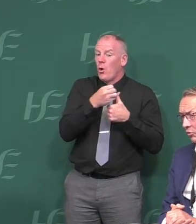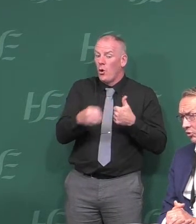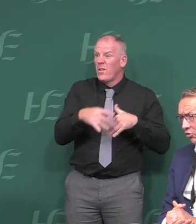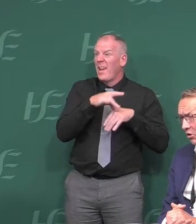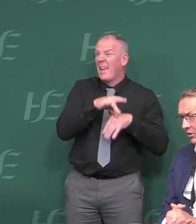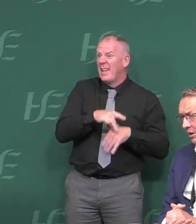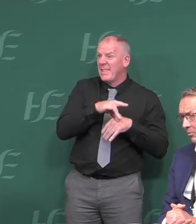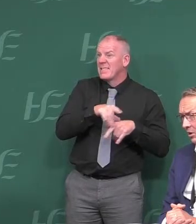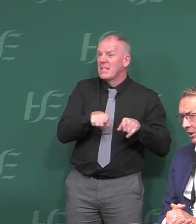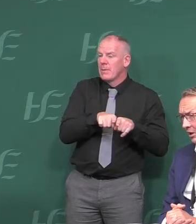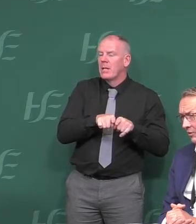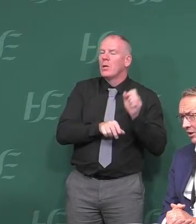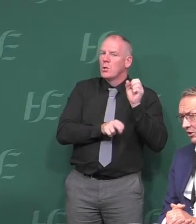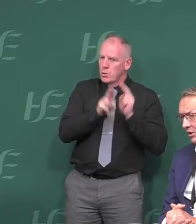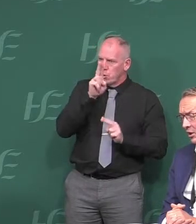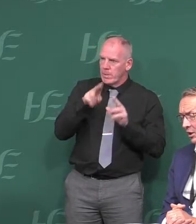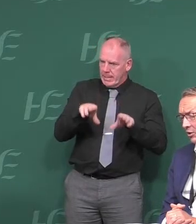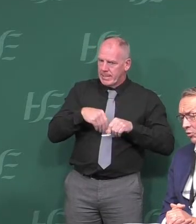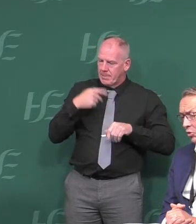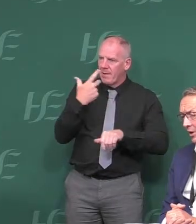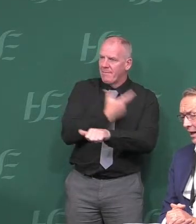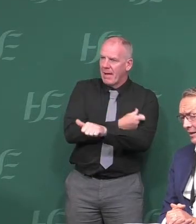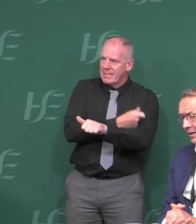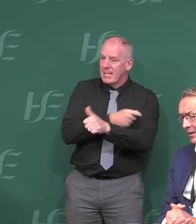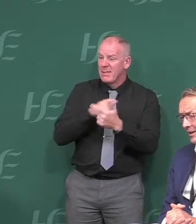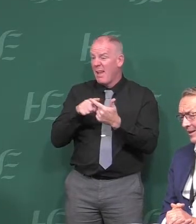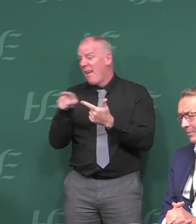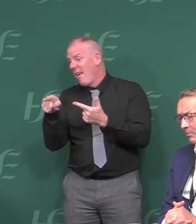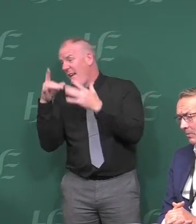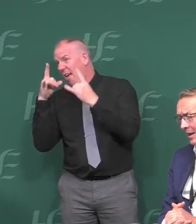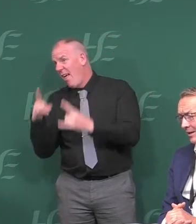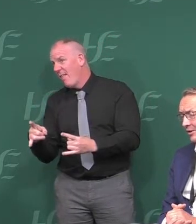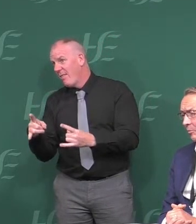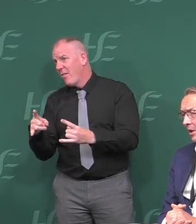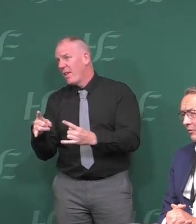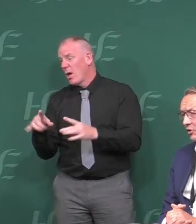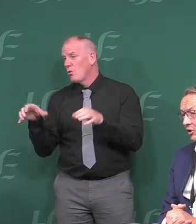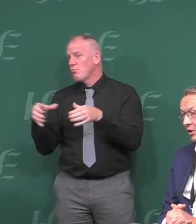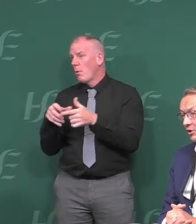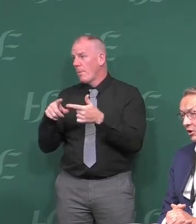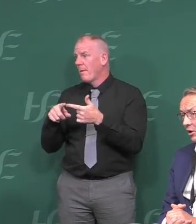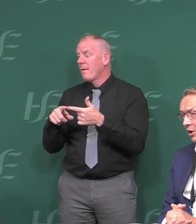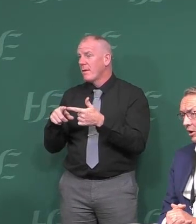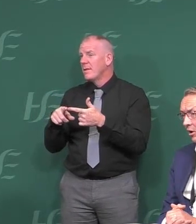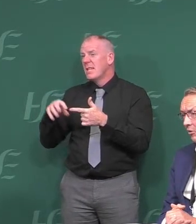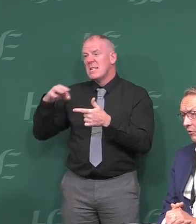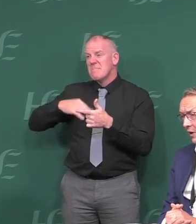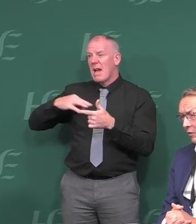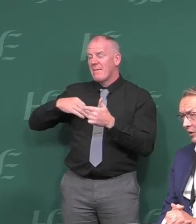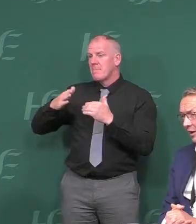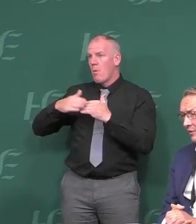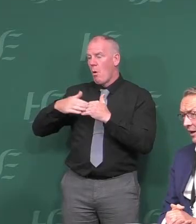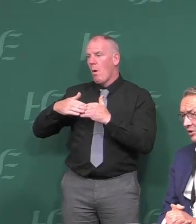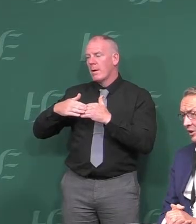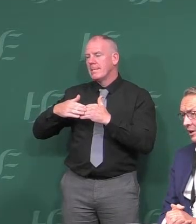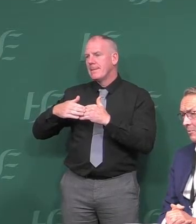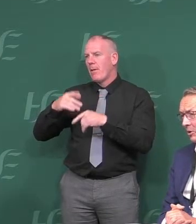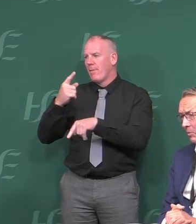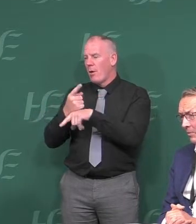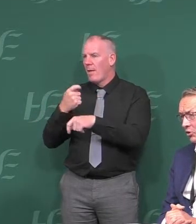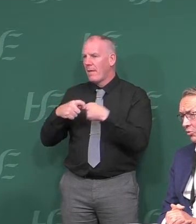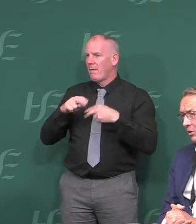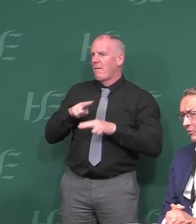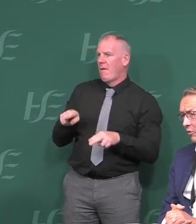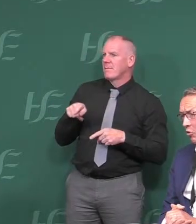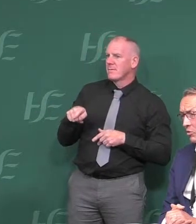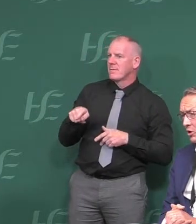conditions to strongly recommend taking the vaccine. Those who are healthy, the balance of benefits are in favour of taking the vaccine, but